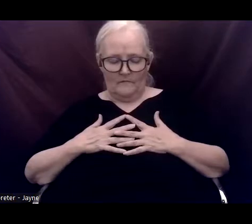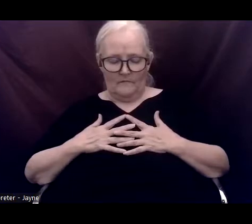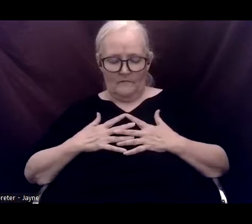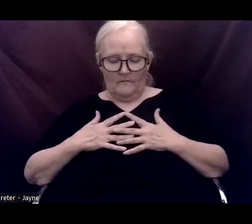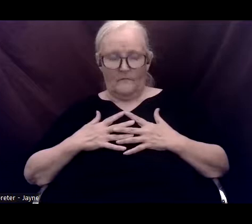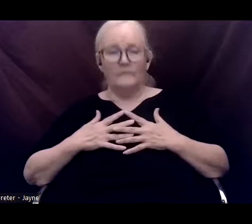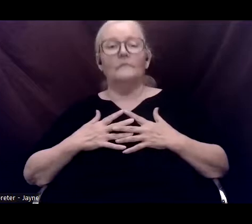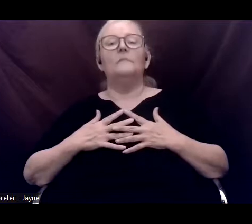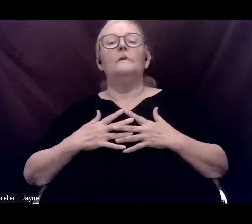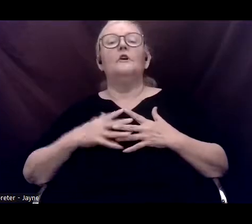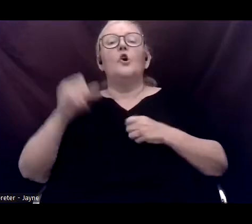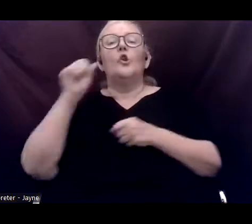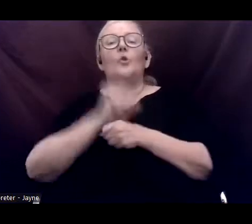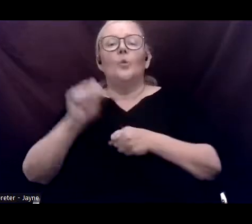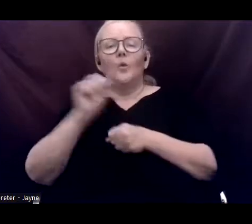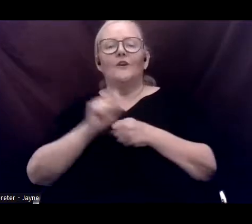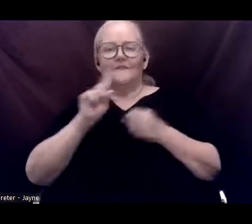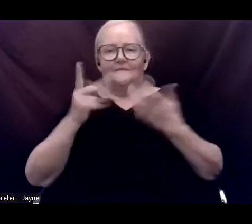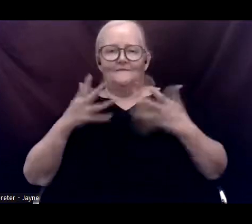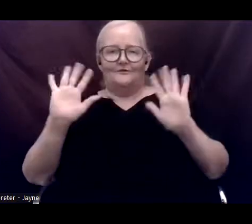And the work is complete.